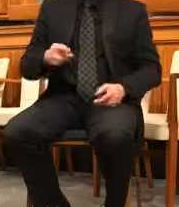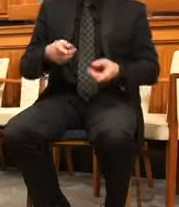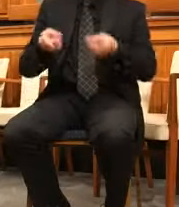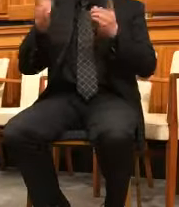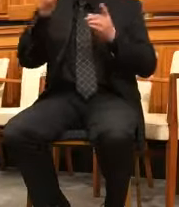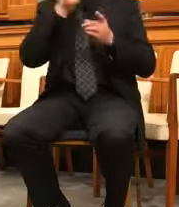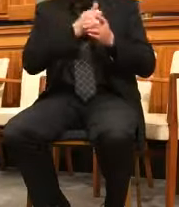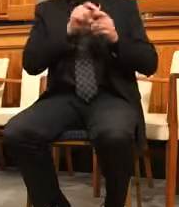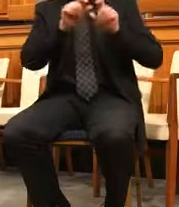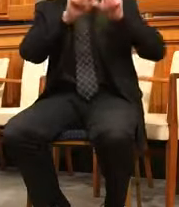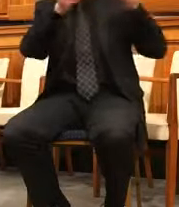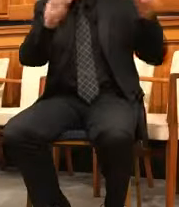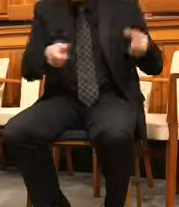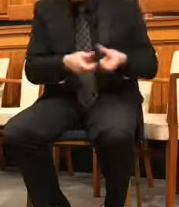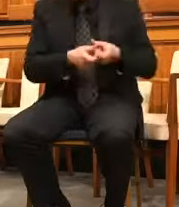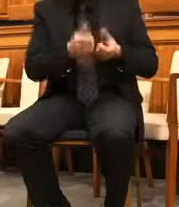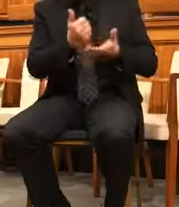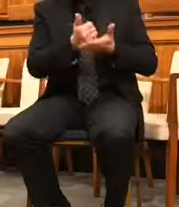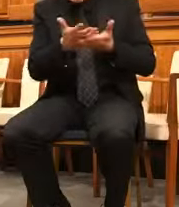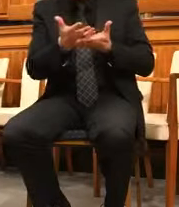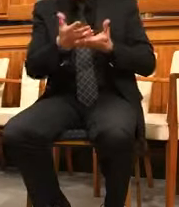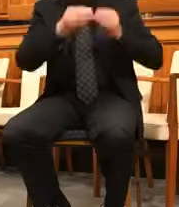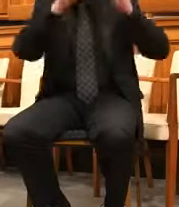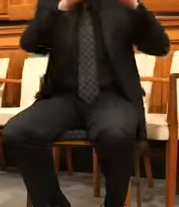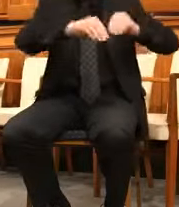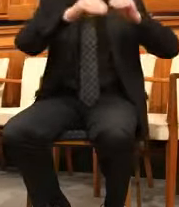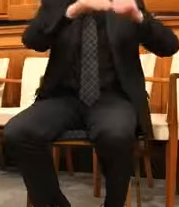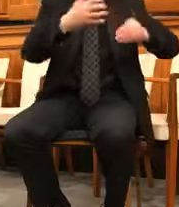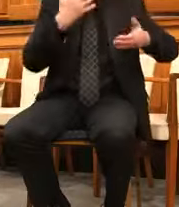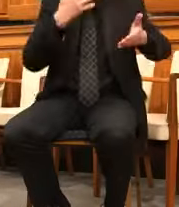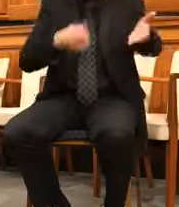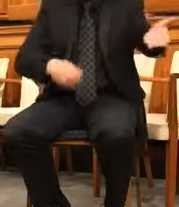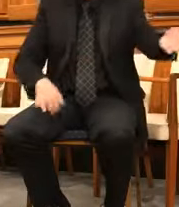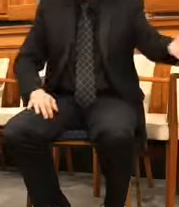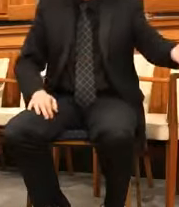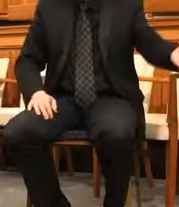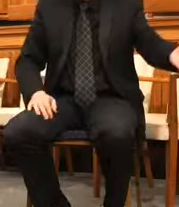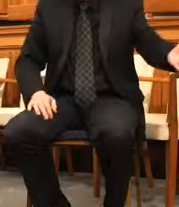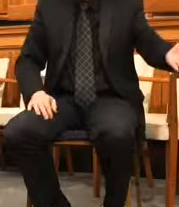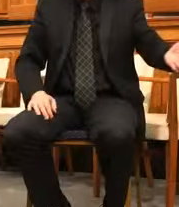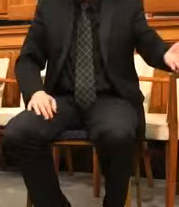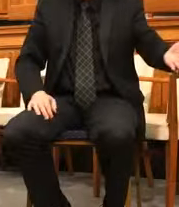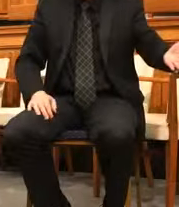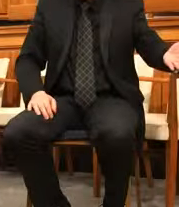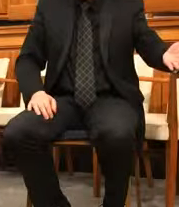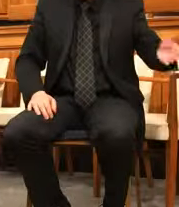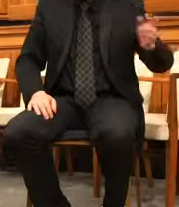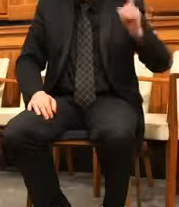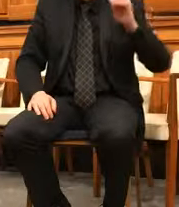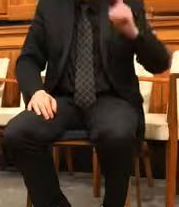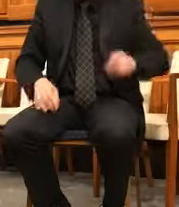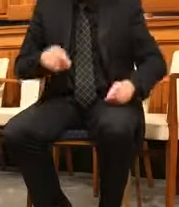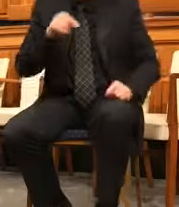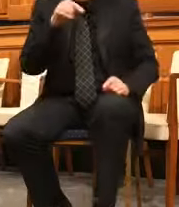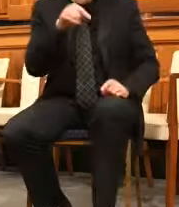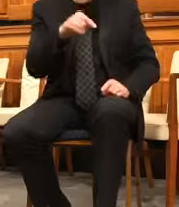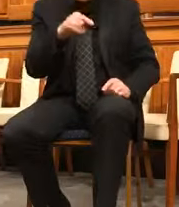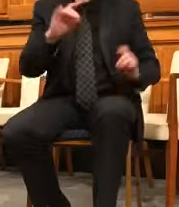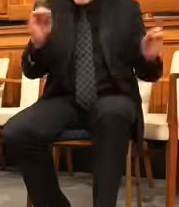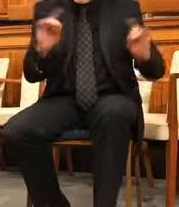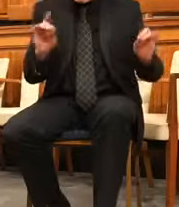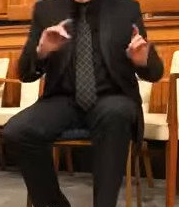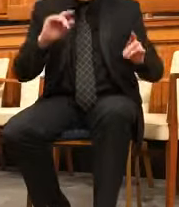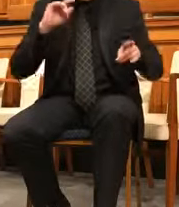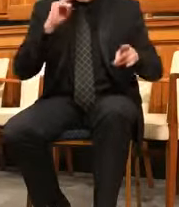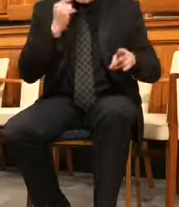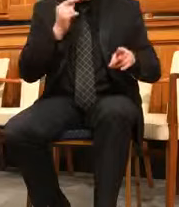sin. Another will suffer for you. It will, of course, be the Son of God, who in due time would come and take in